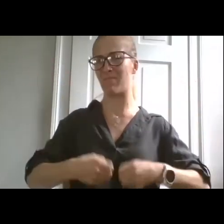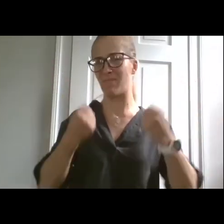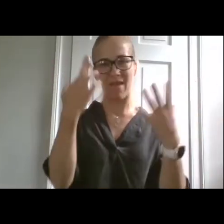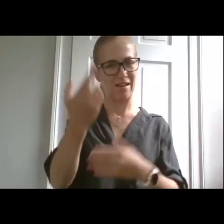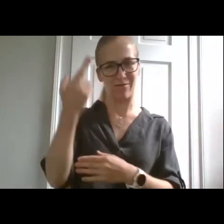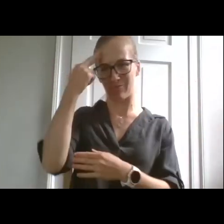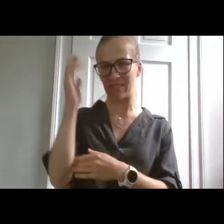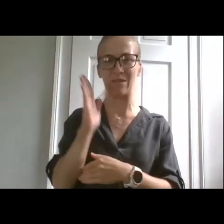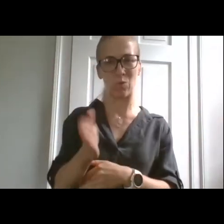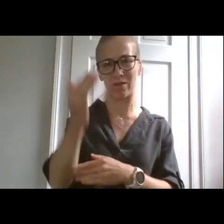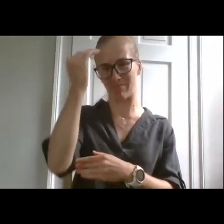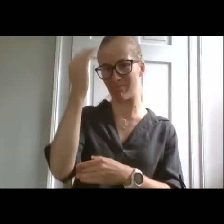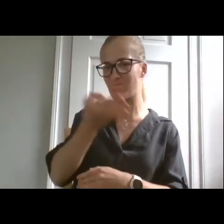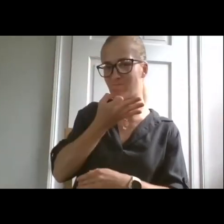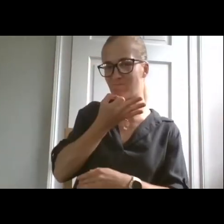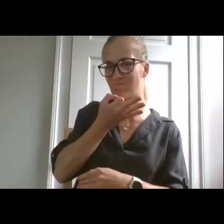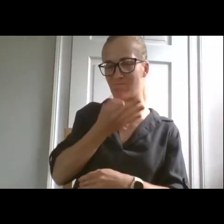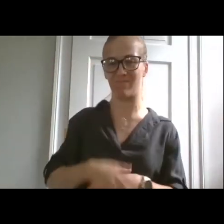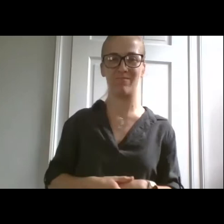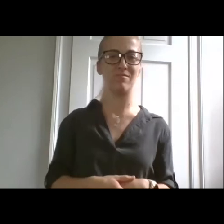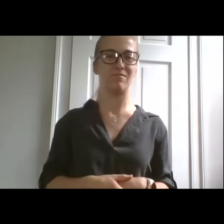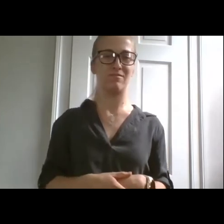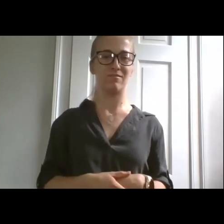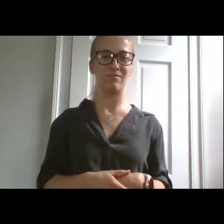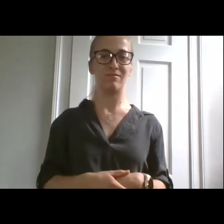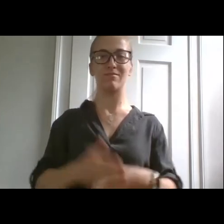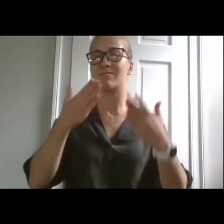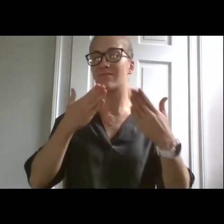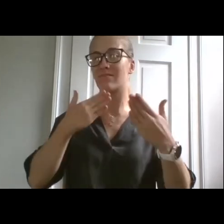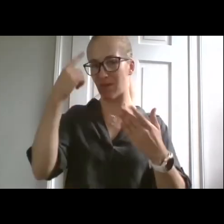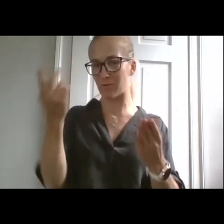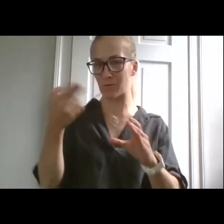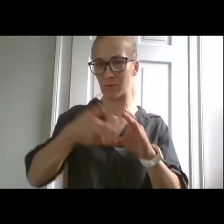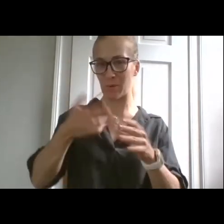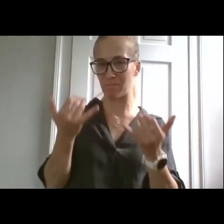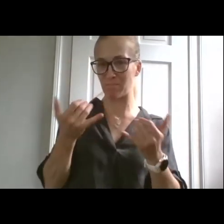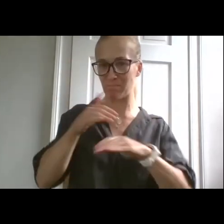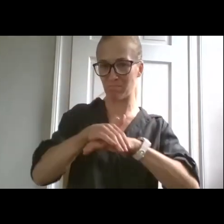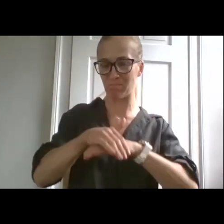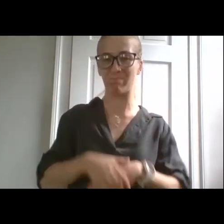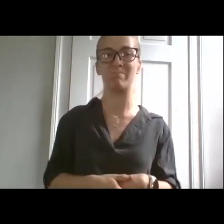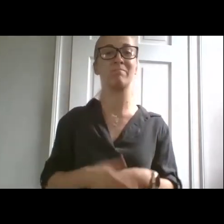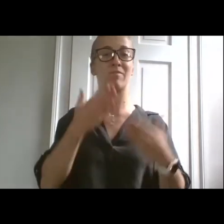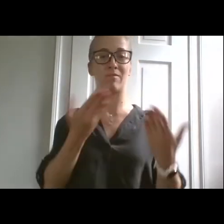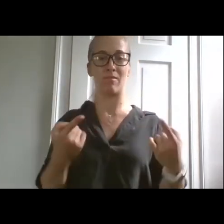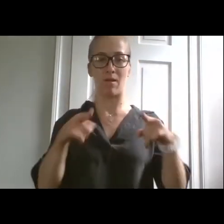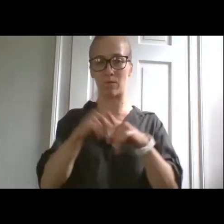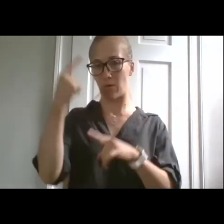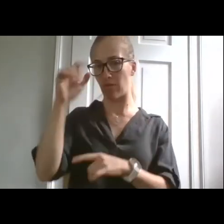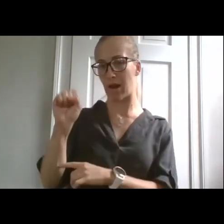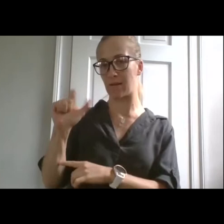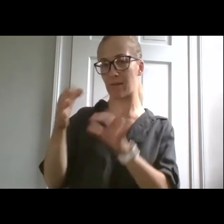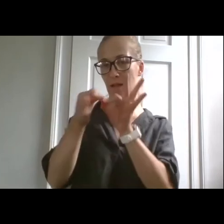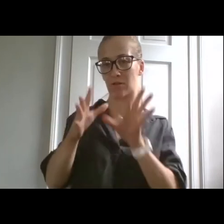become fairly obvious fairly quickly. Thank you for coming. Thank you also to our ASL